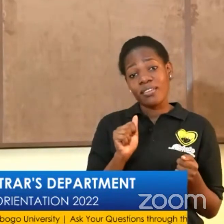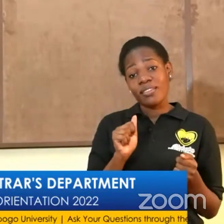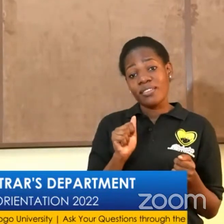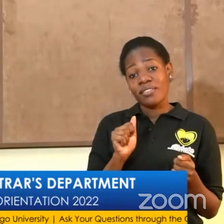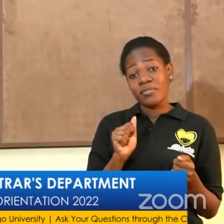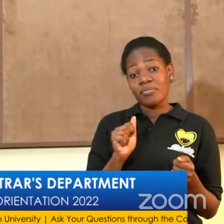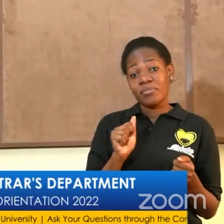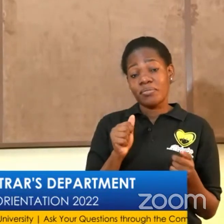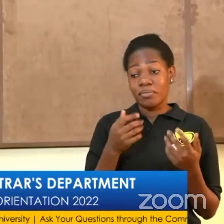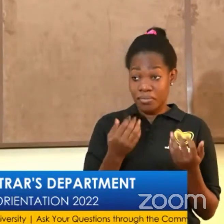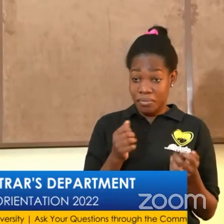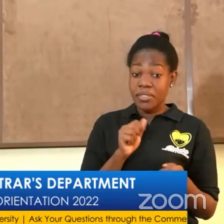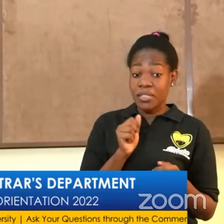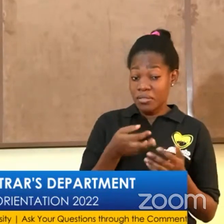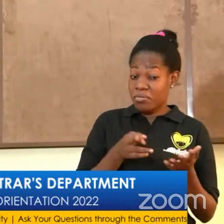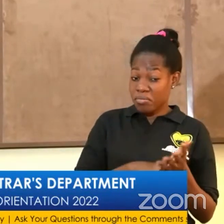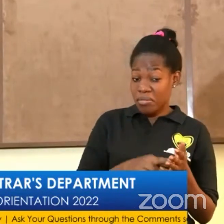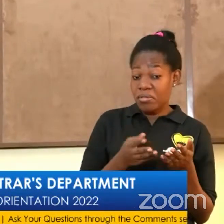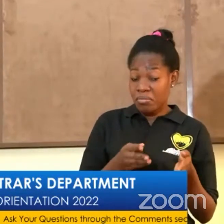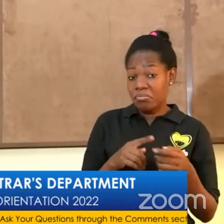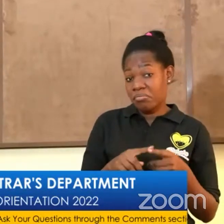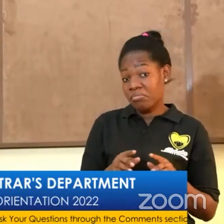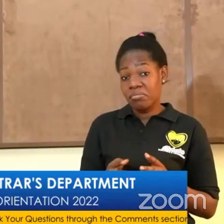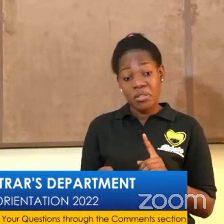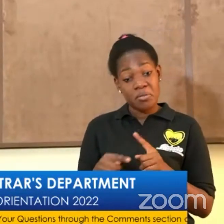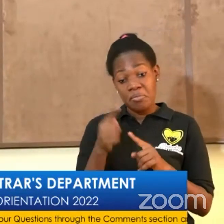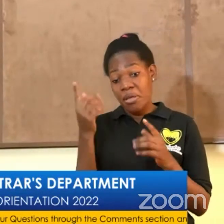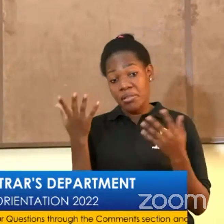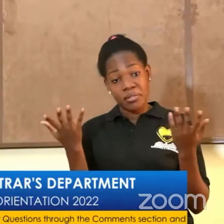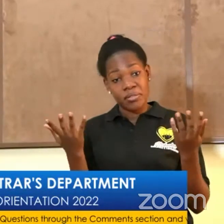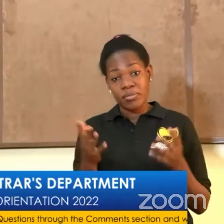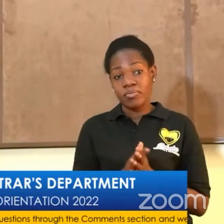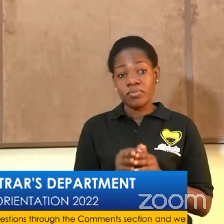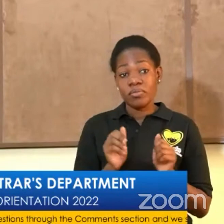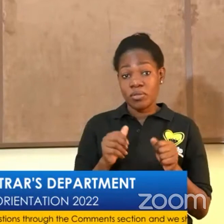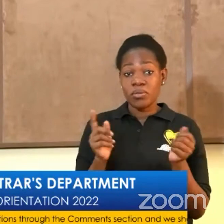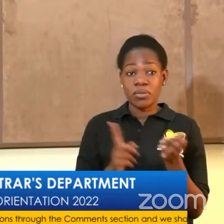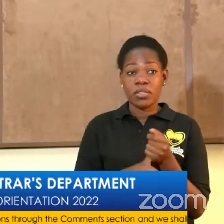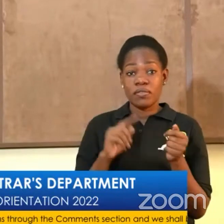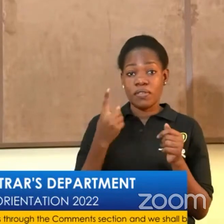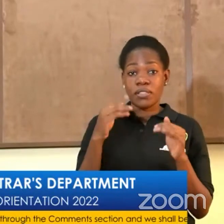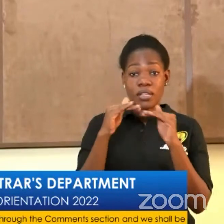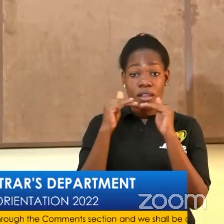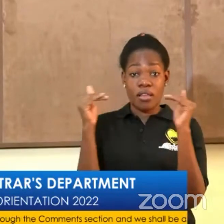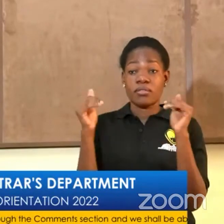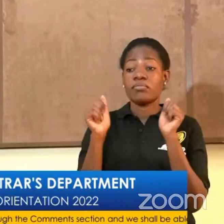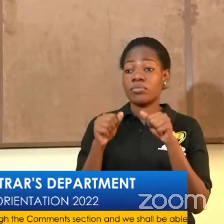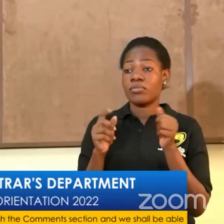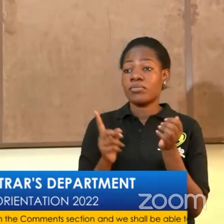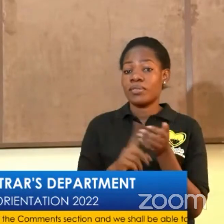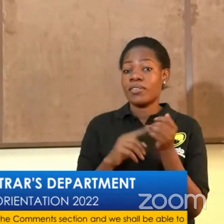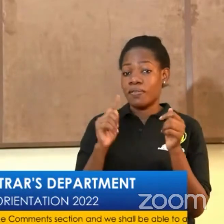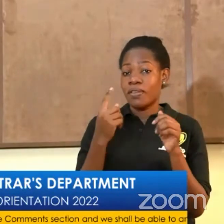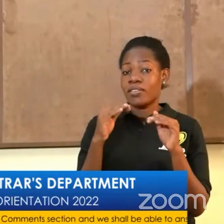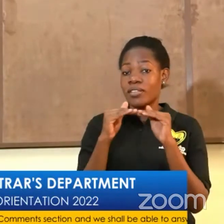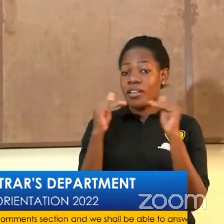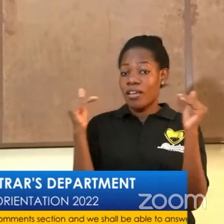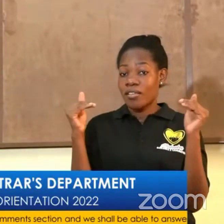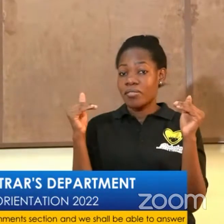put retake, you have passed, and you can get a first class, by the way. You can get a first class